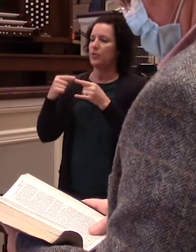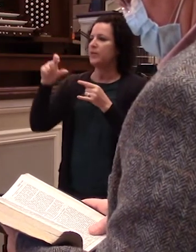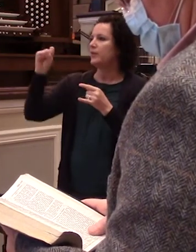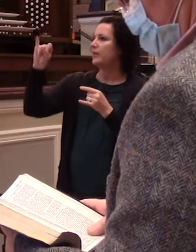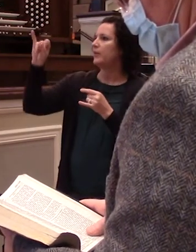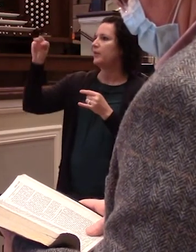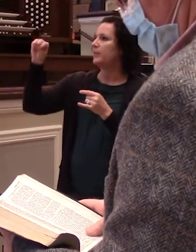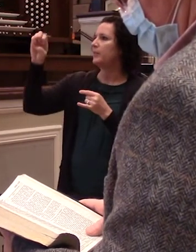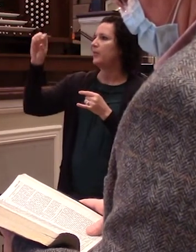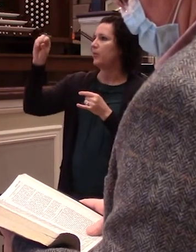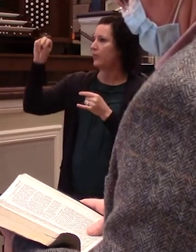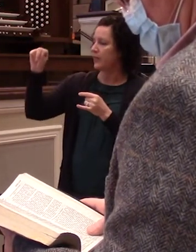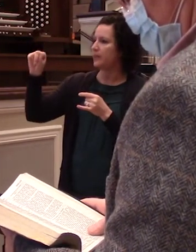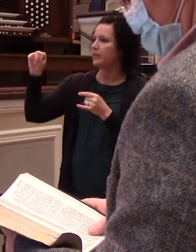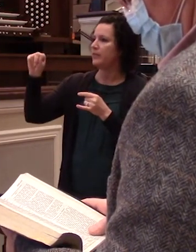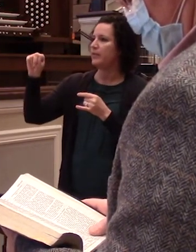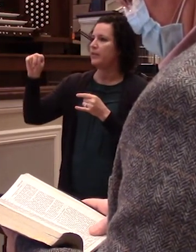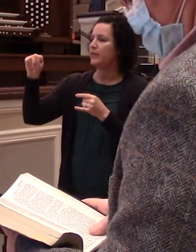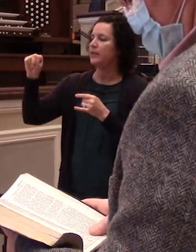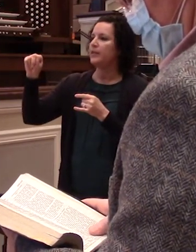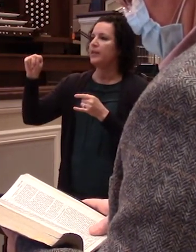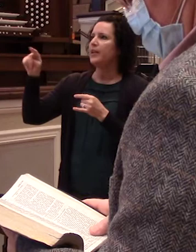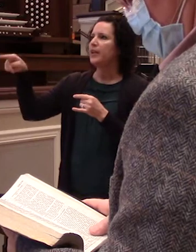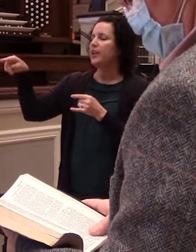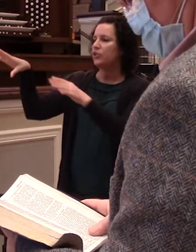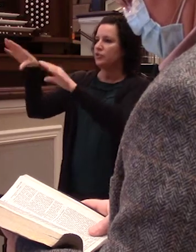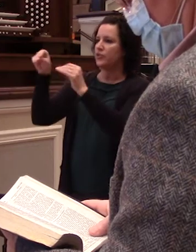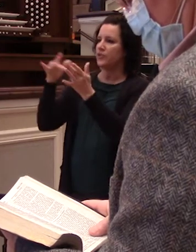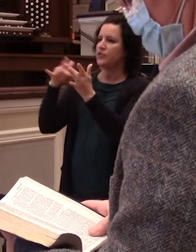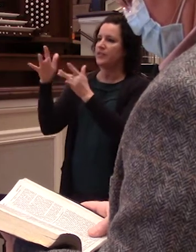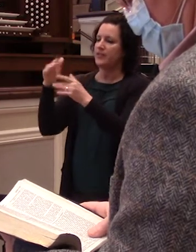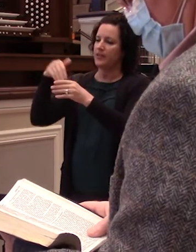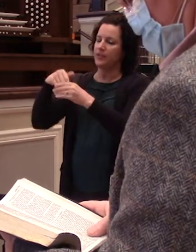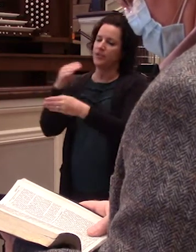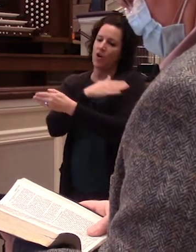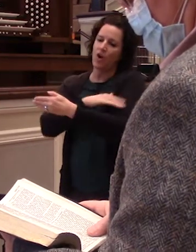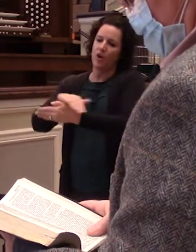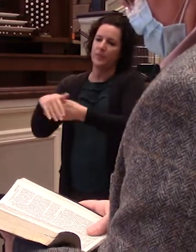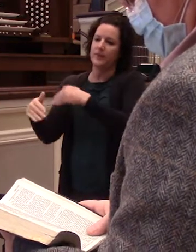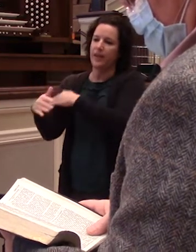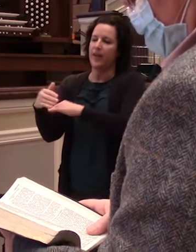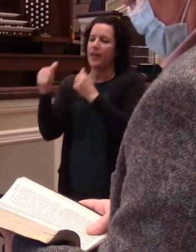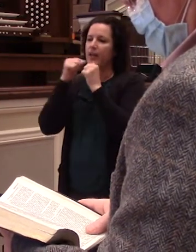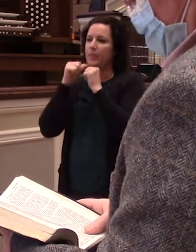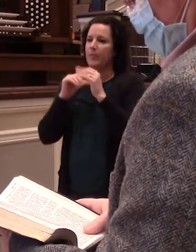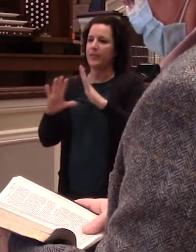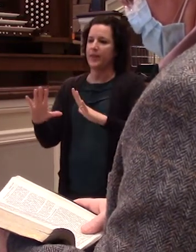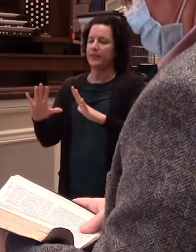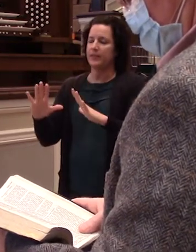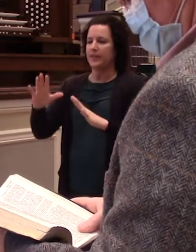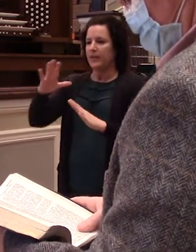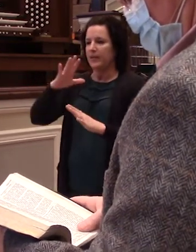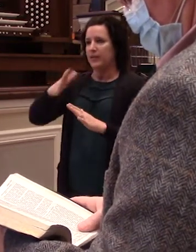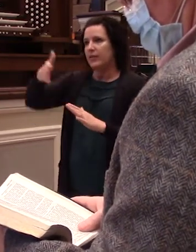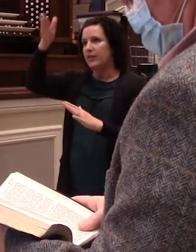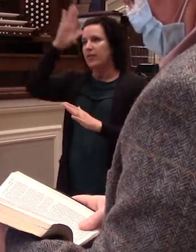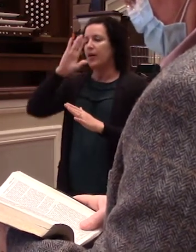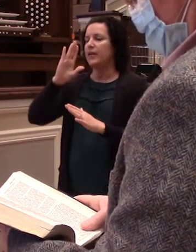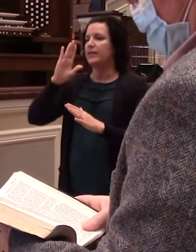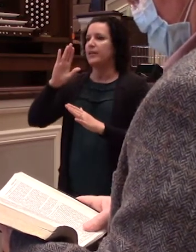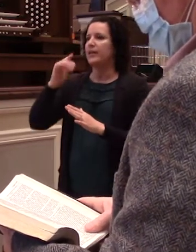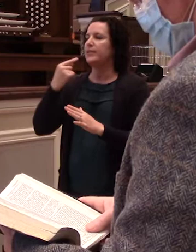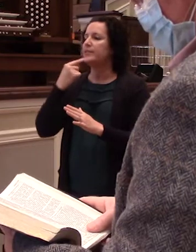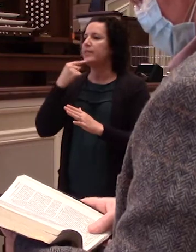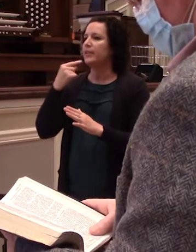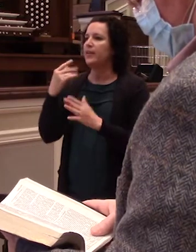law, then Simeon took Jesus into his arms and blessed God and said, now, Lord, you're releasing your bondservant